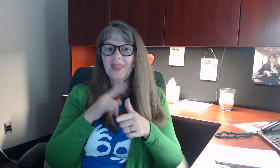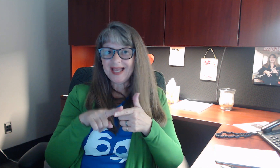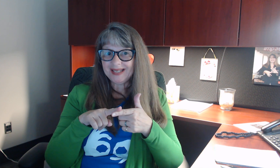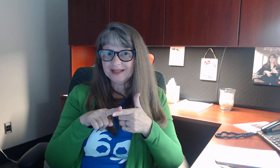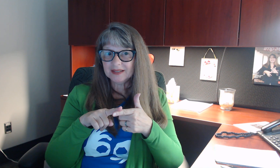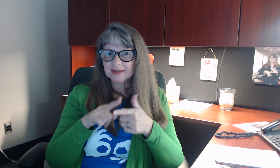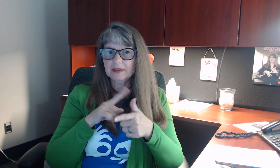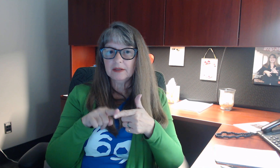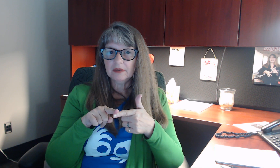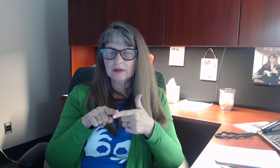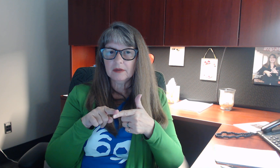Then,